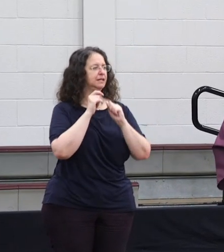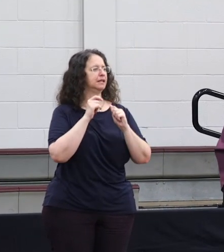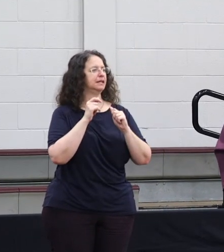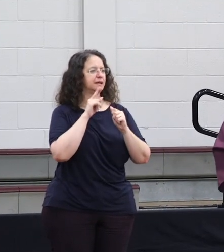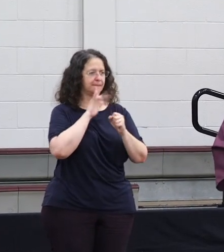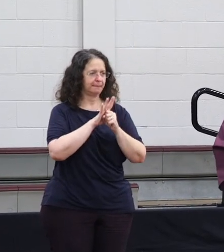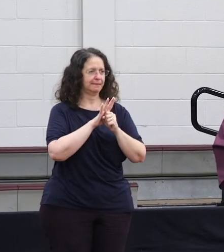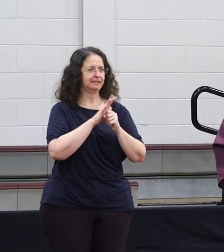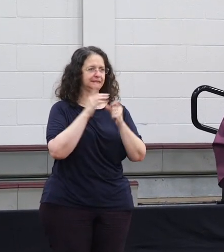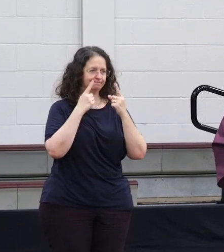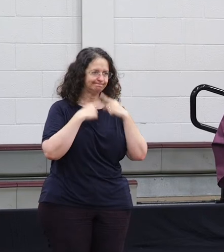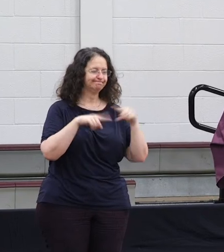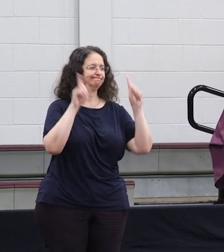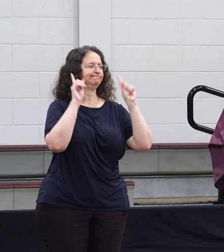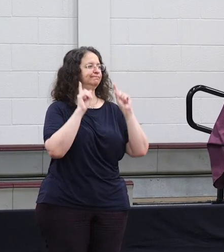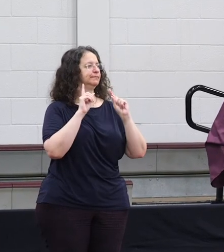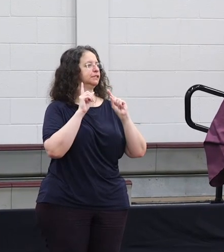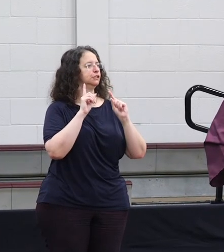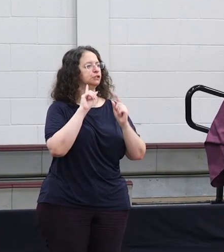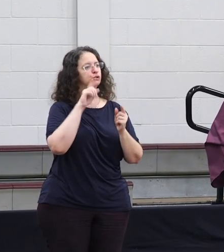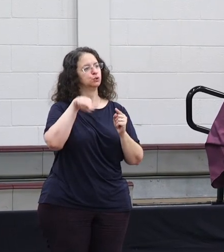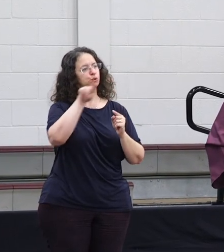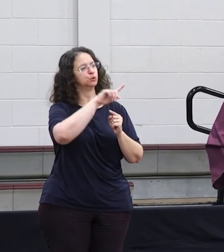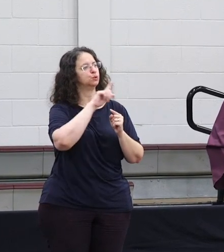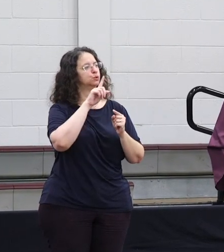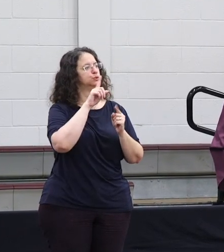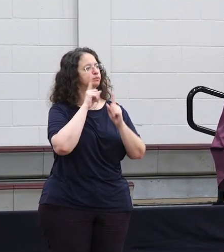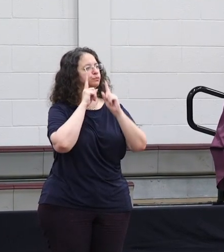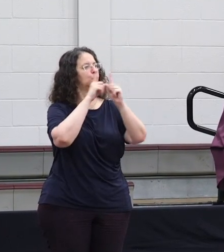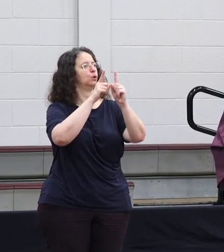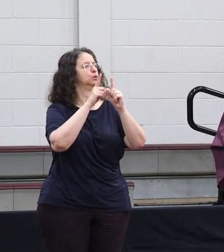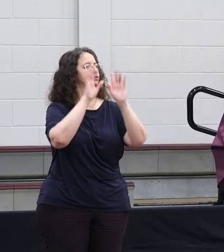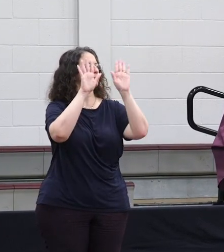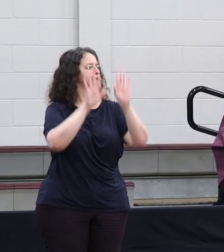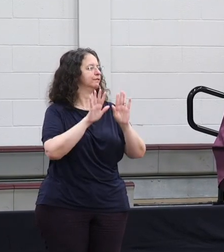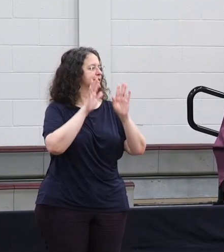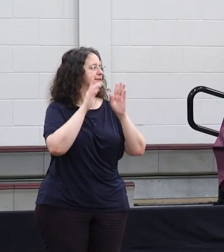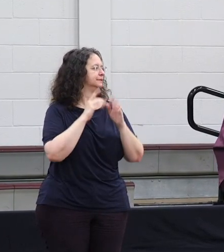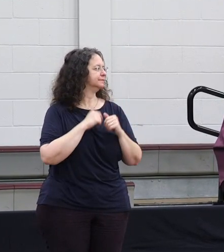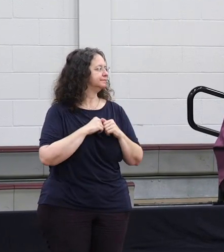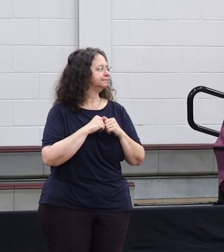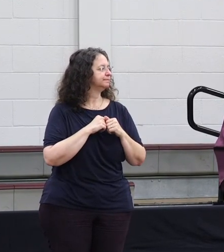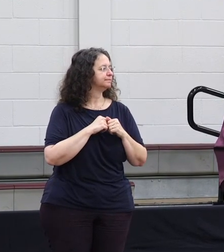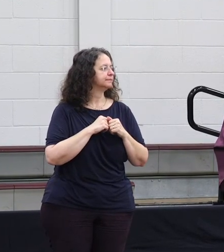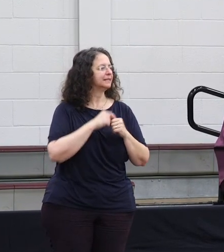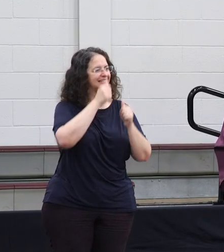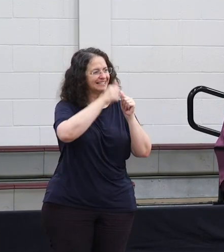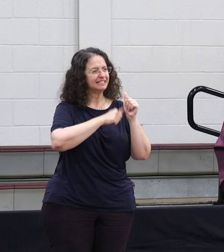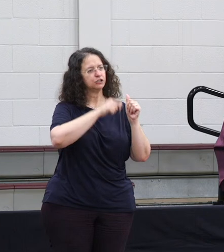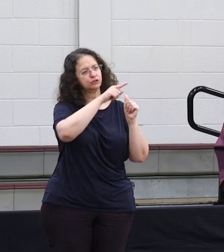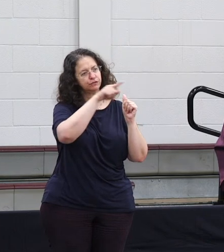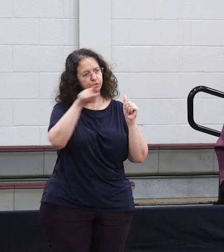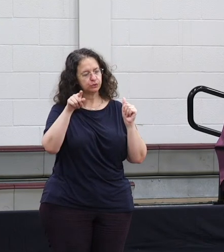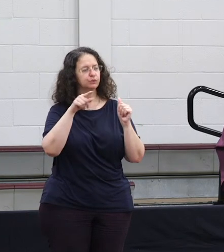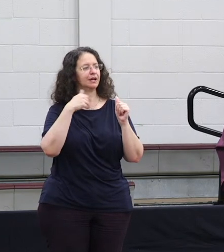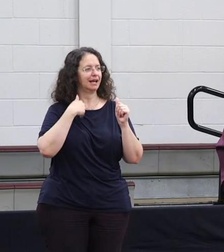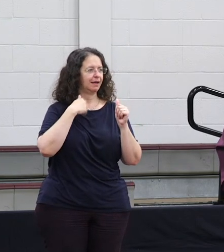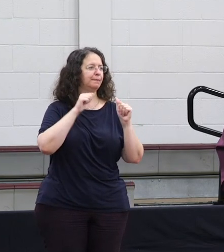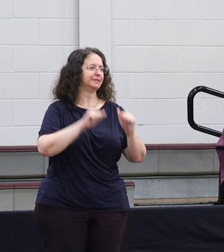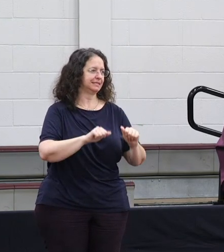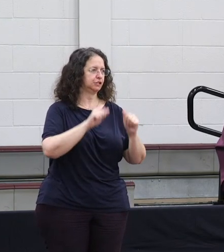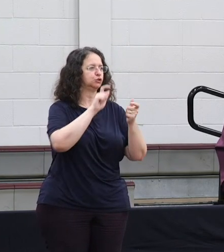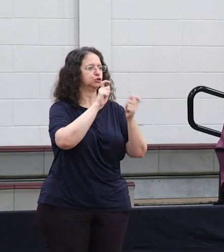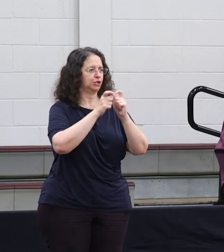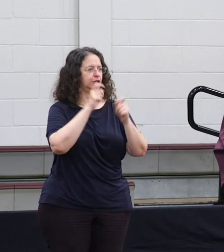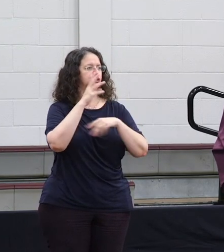excellence. Graduates, you are all destined for greatness and success. Each and every one of you has the potential to make a change in